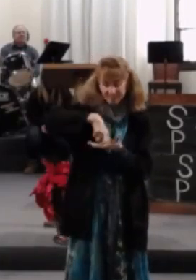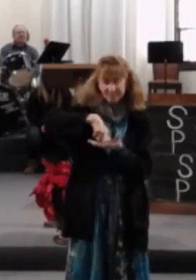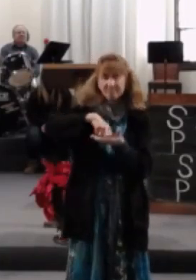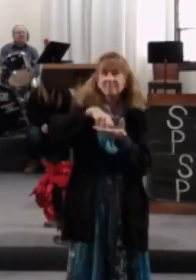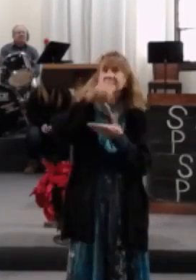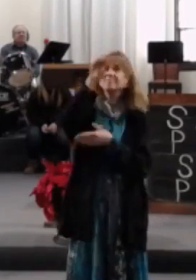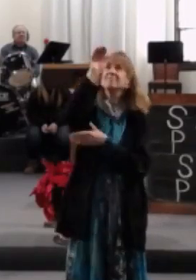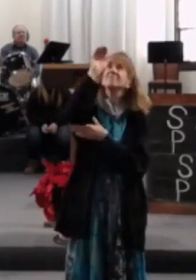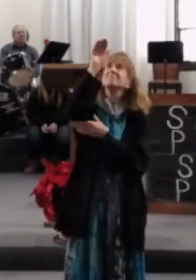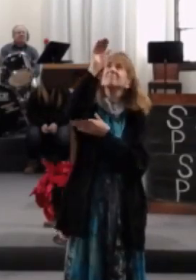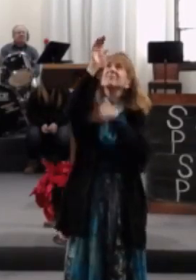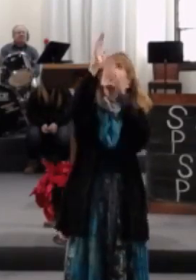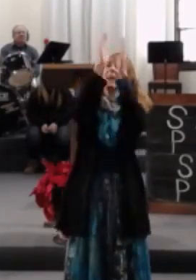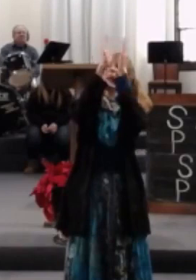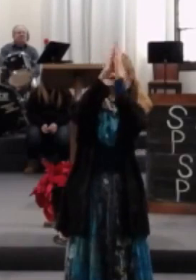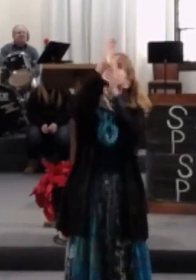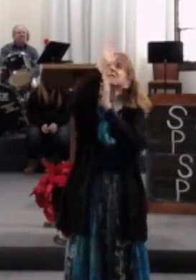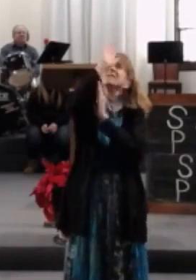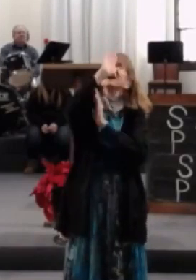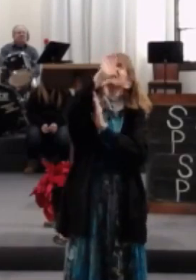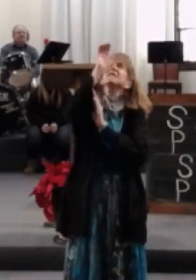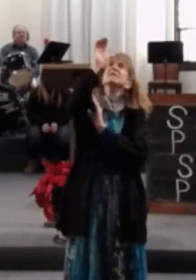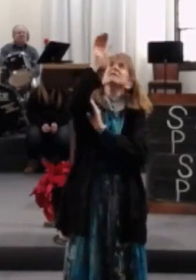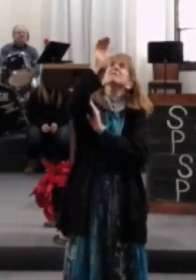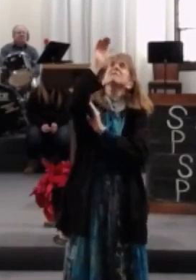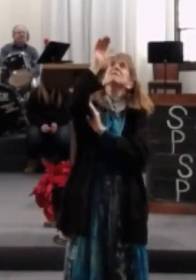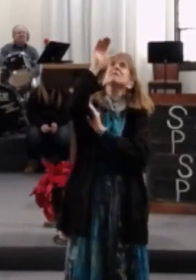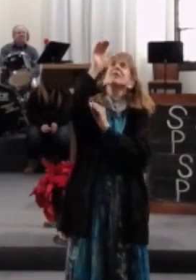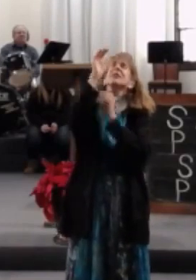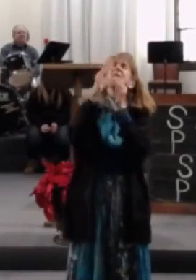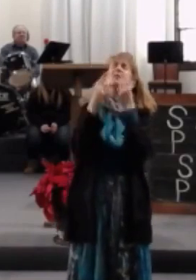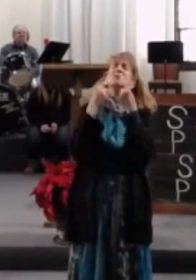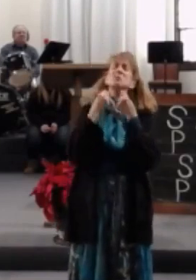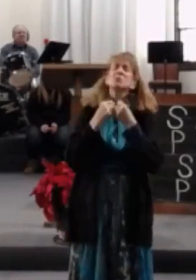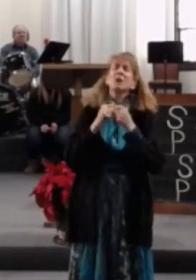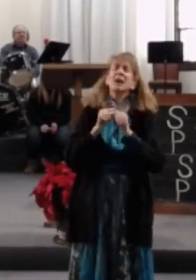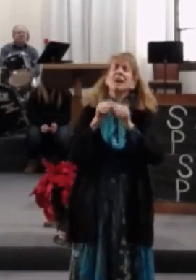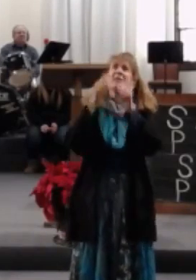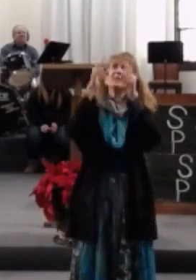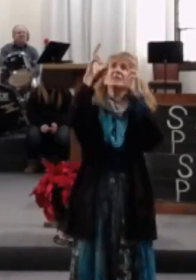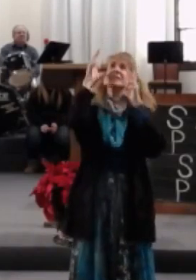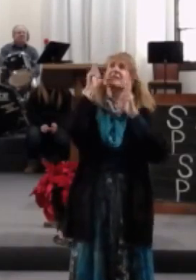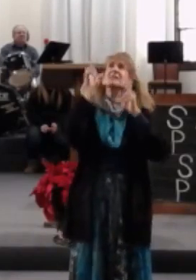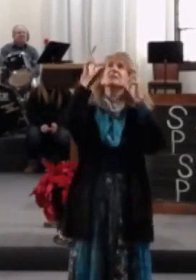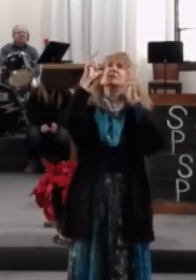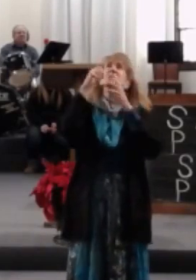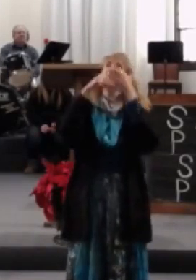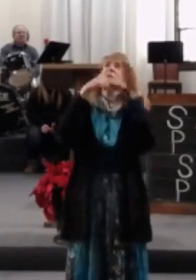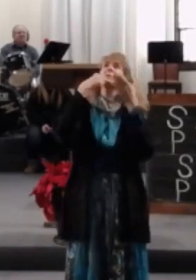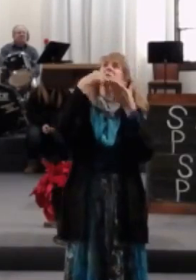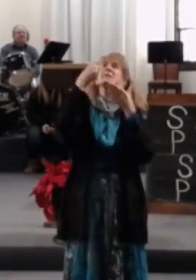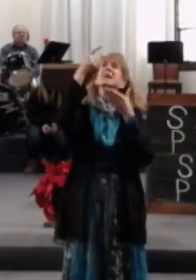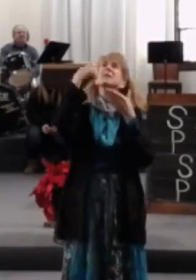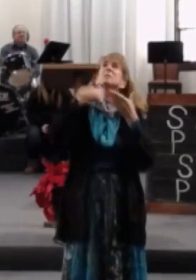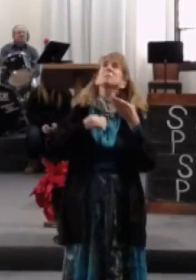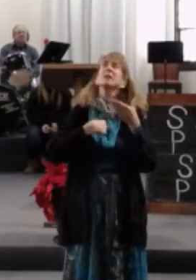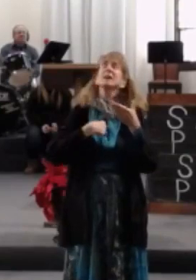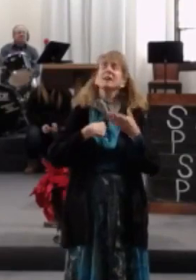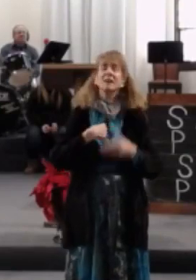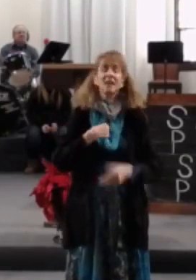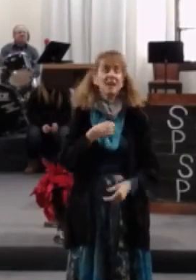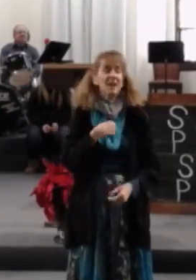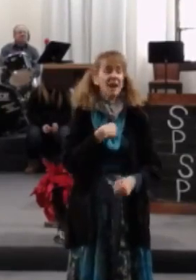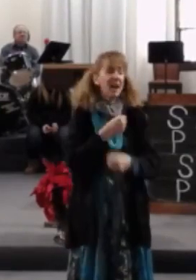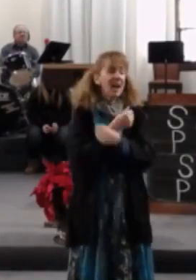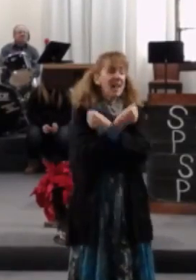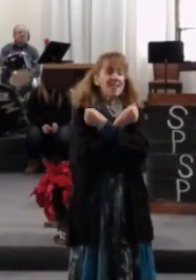God and bite my tongue again and just try to listen to what he's saying. And I have to say, I love